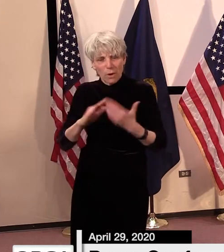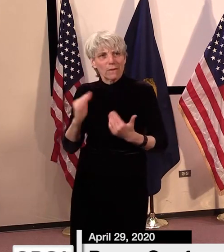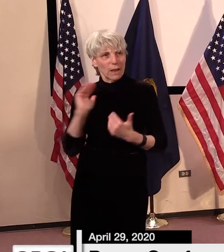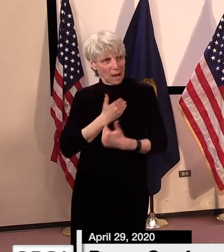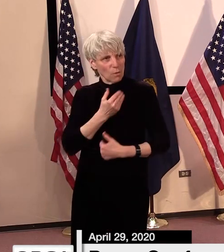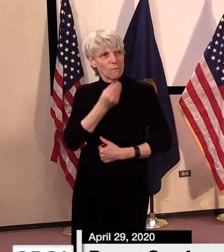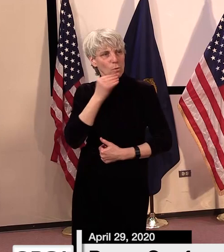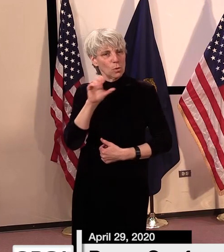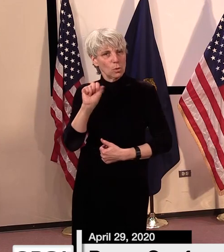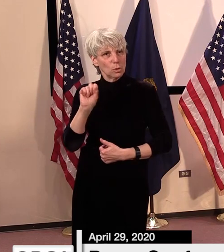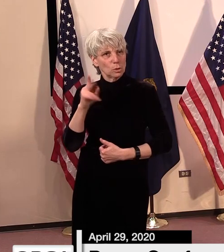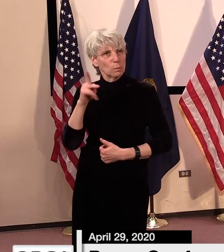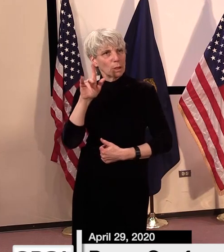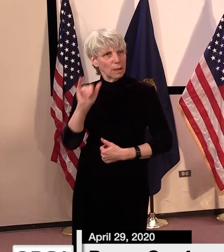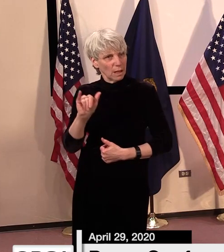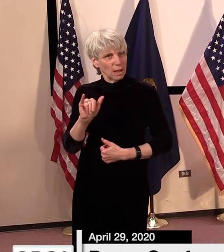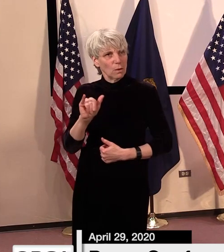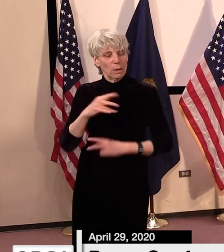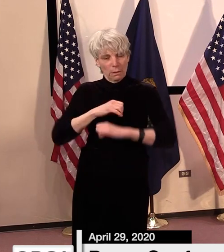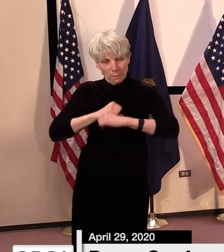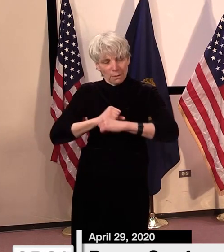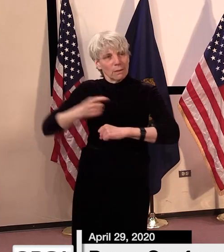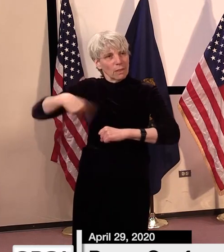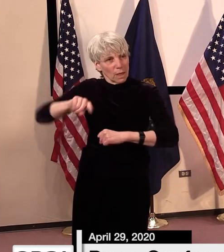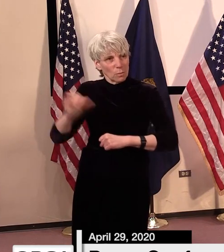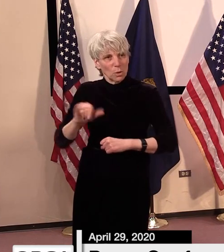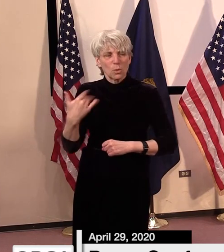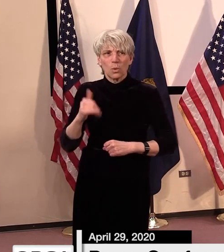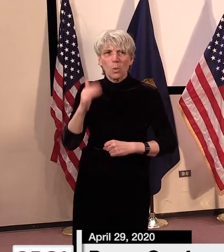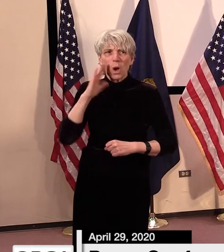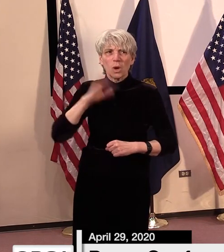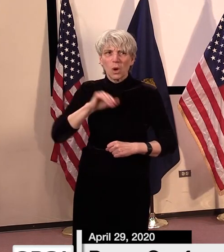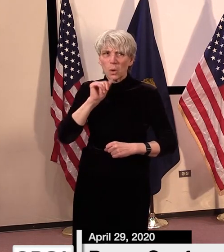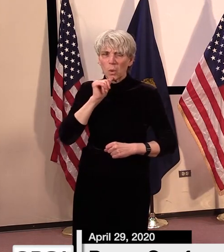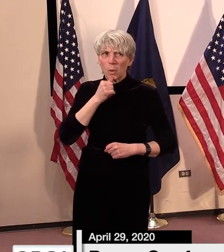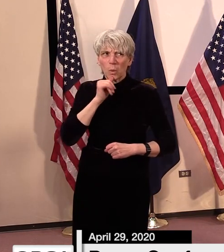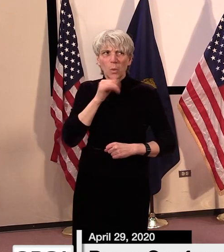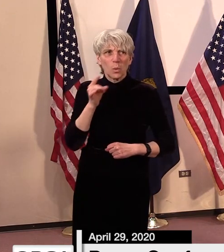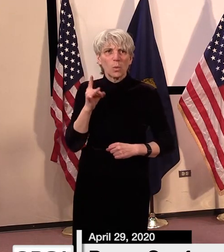support them, but this is a very trying time for them.